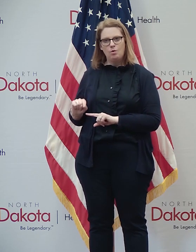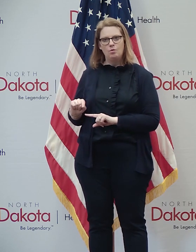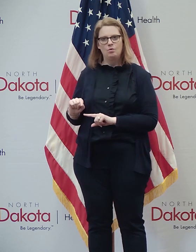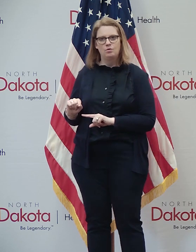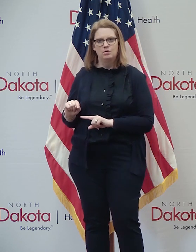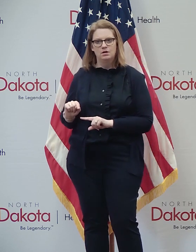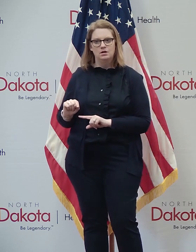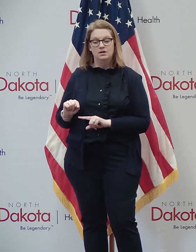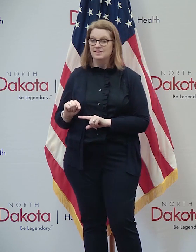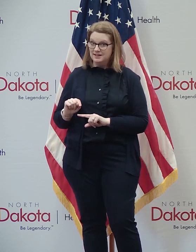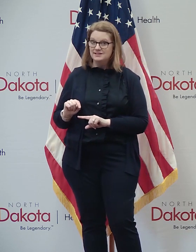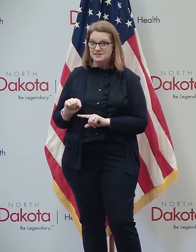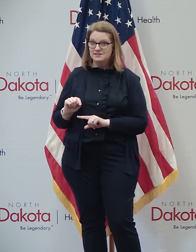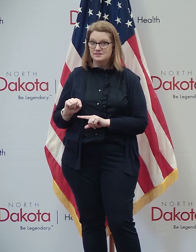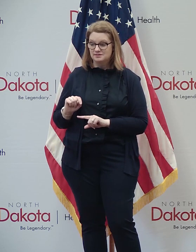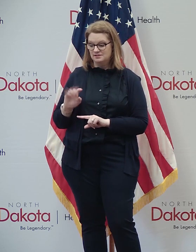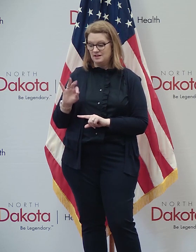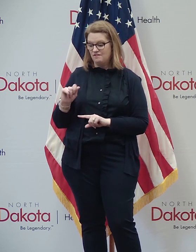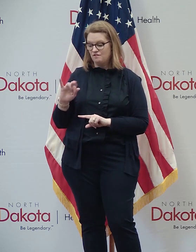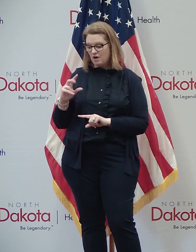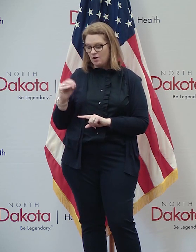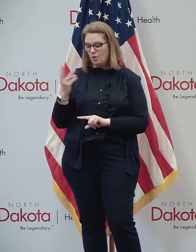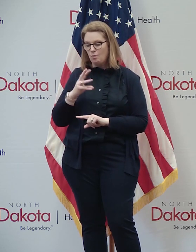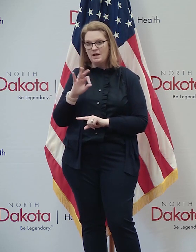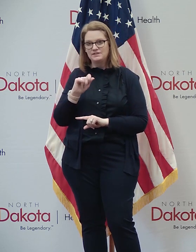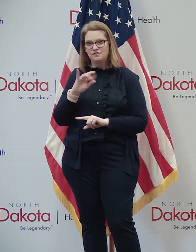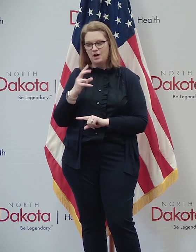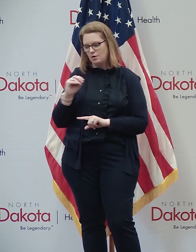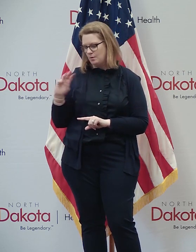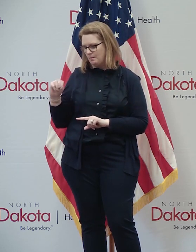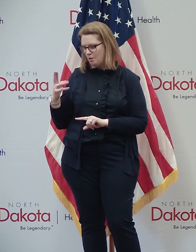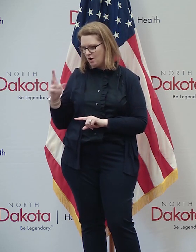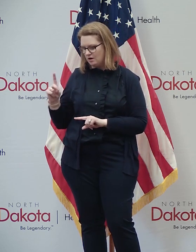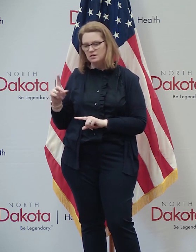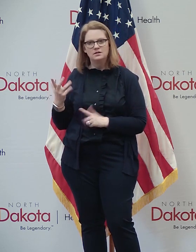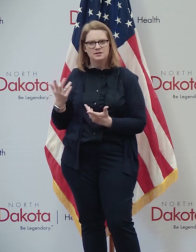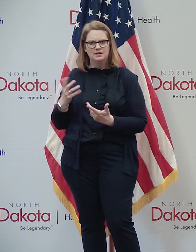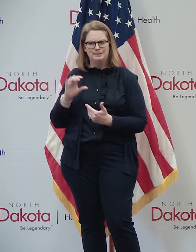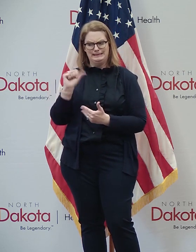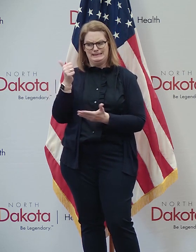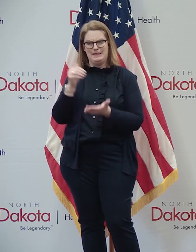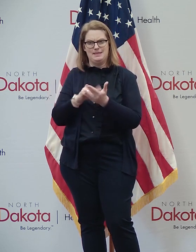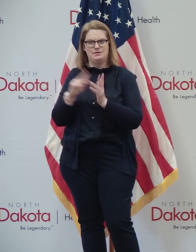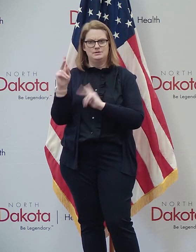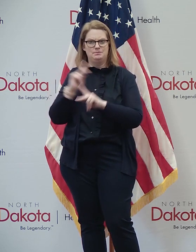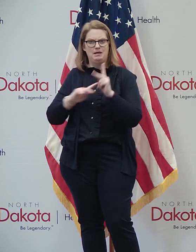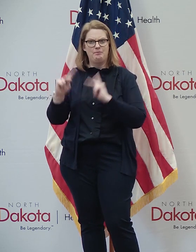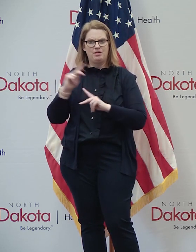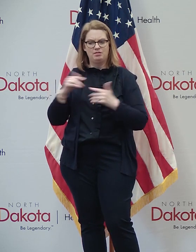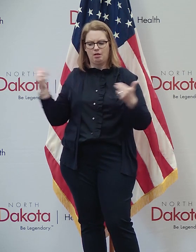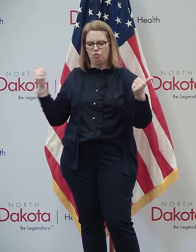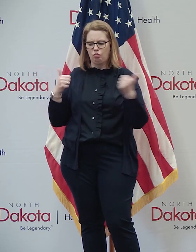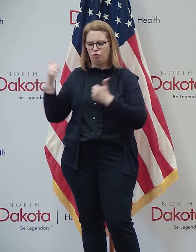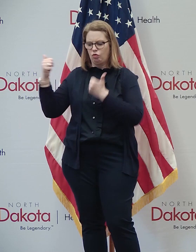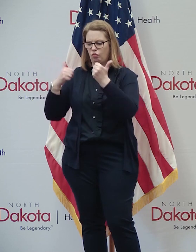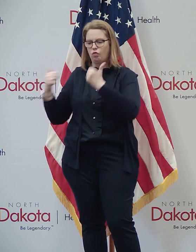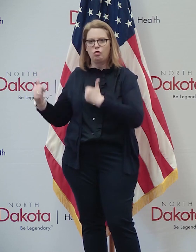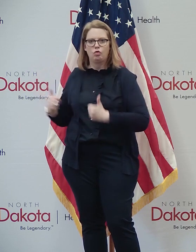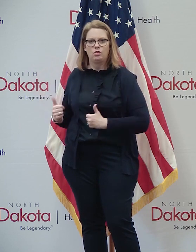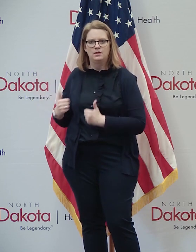down, we got to hit that. And again, that's, as you heard, from last week from Chairman